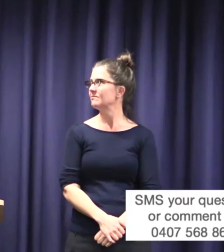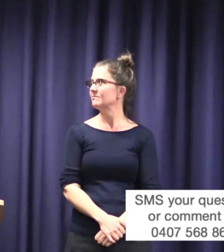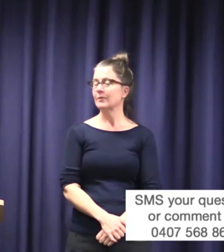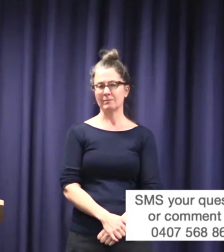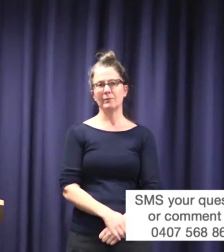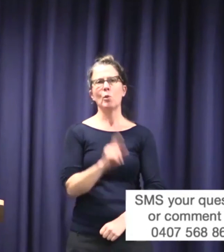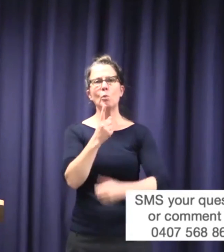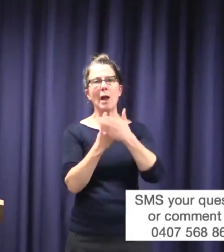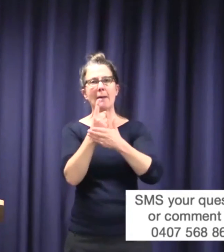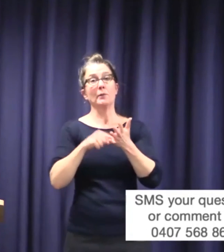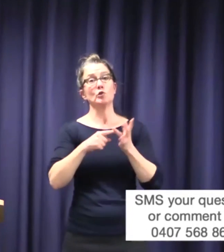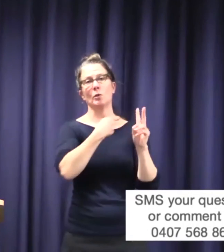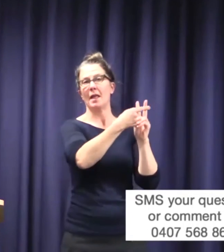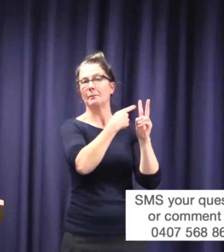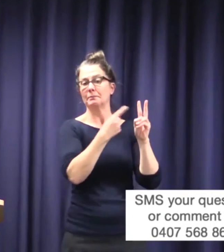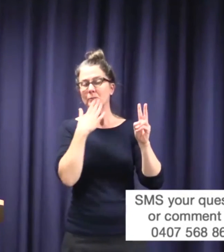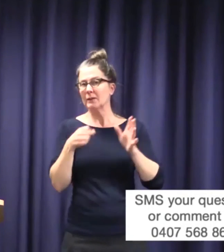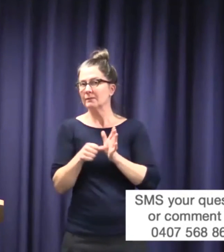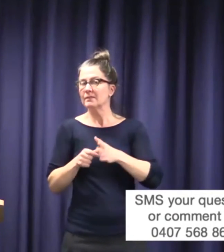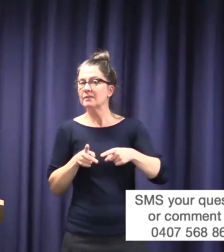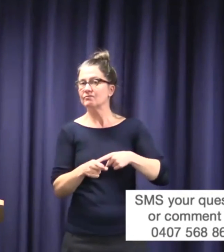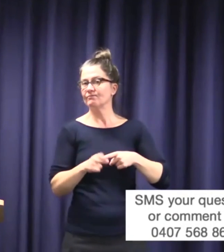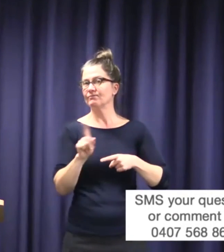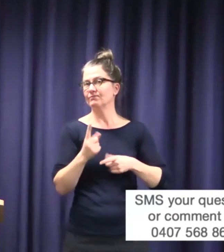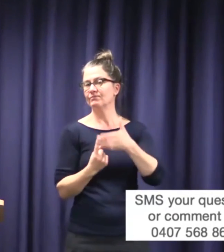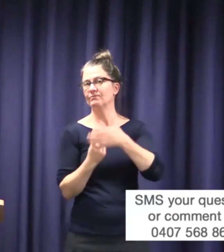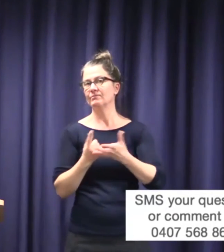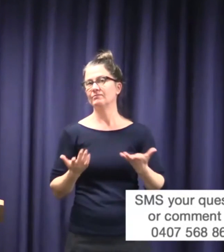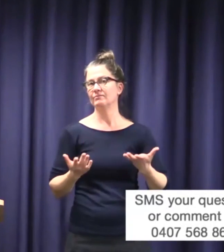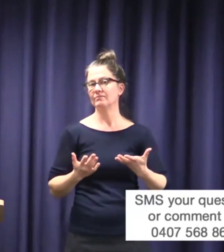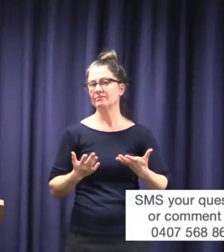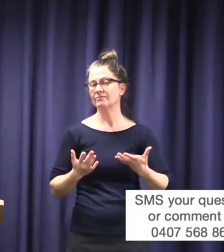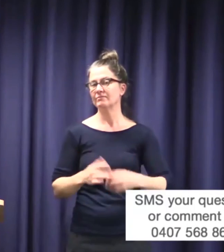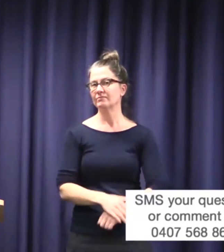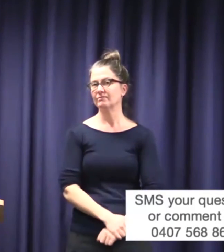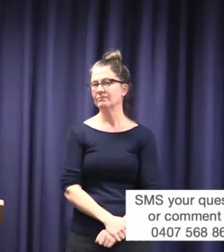what happens to them when the funding gets cut?